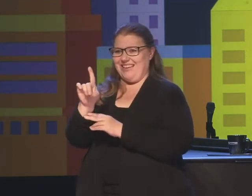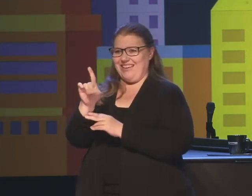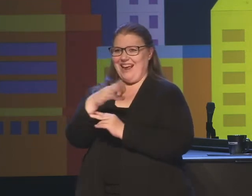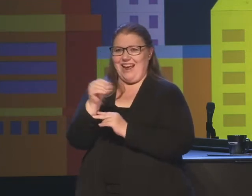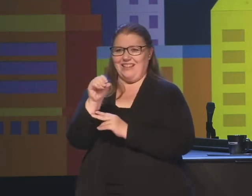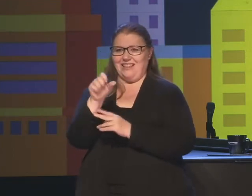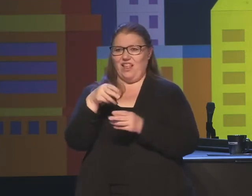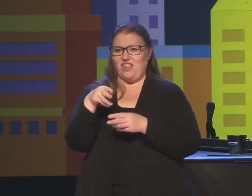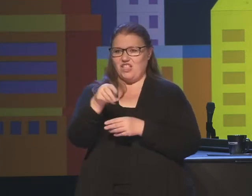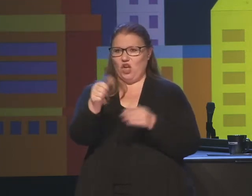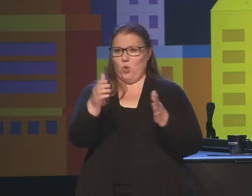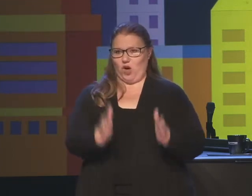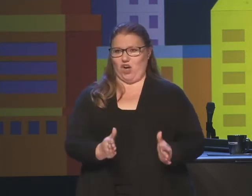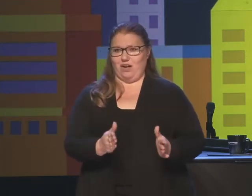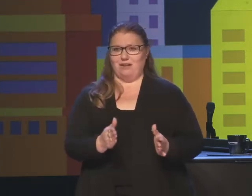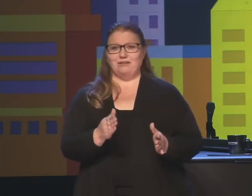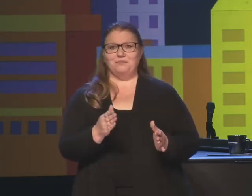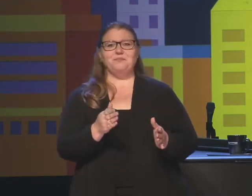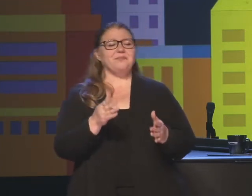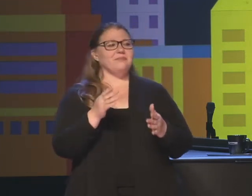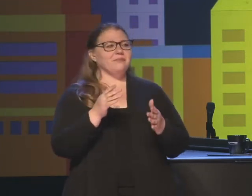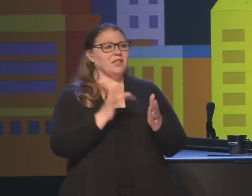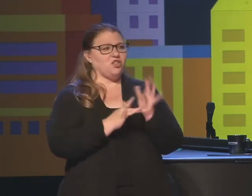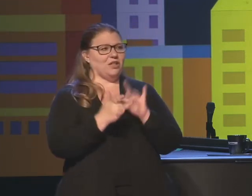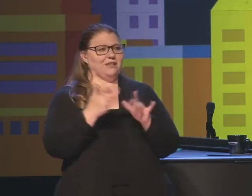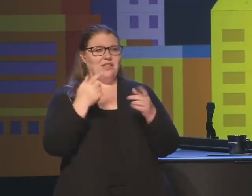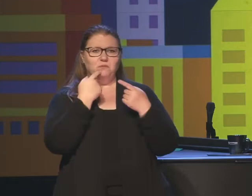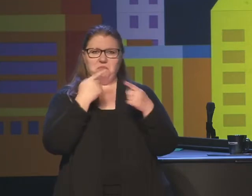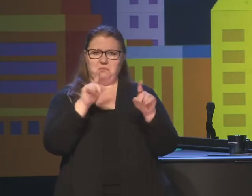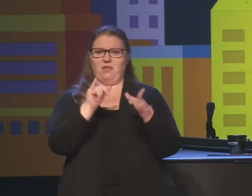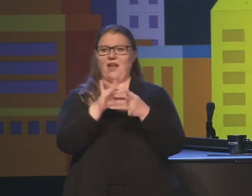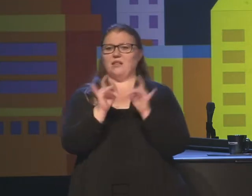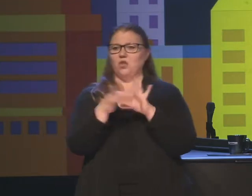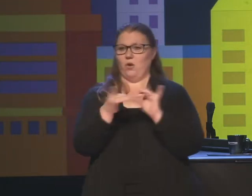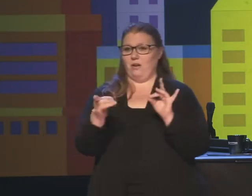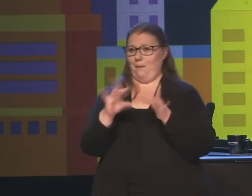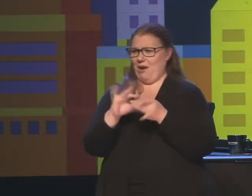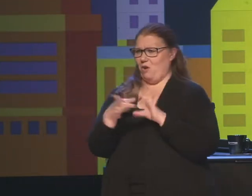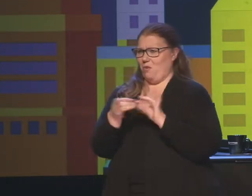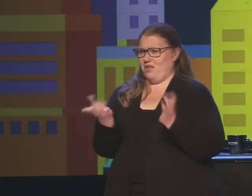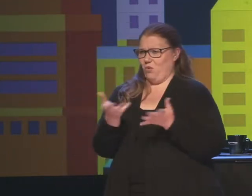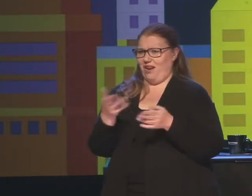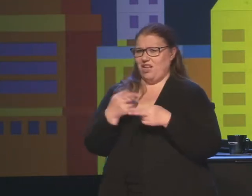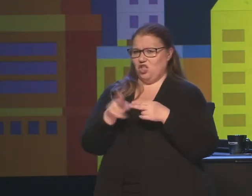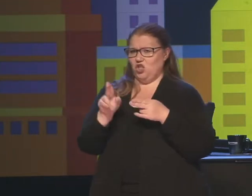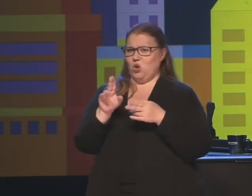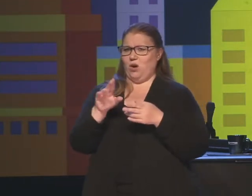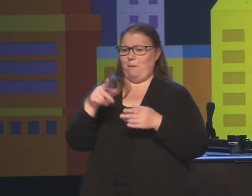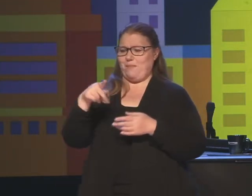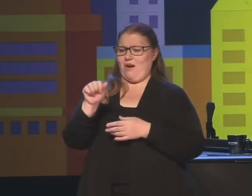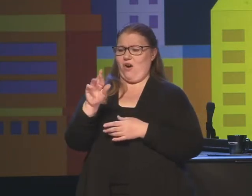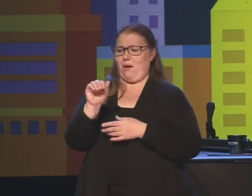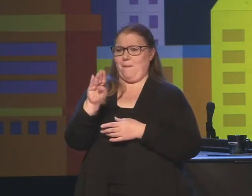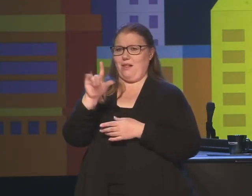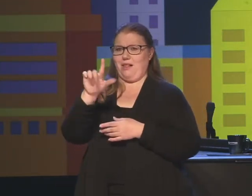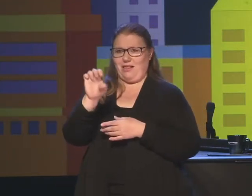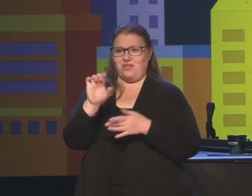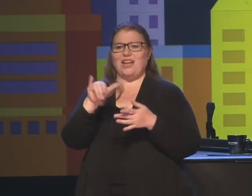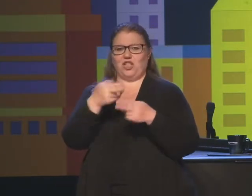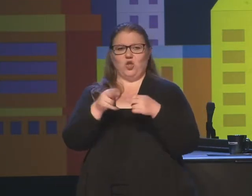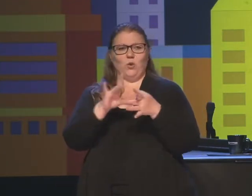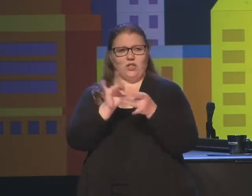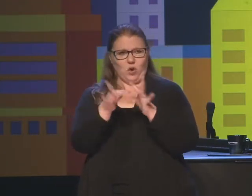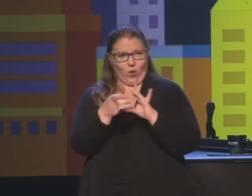And Jesus shares this parable. Now, a little quick introduction on parables. Parables are little short stories, and